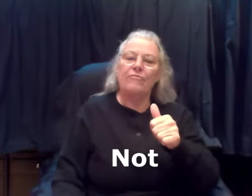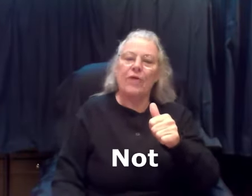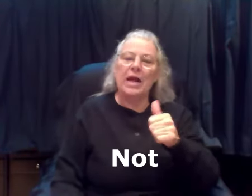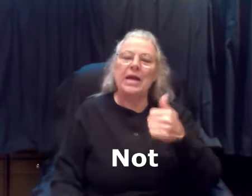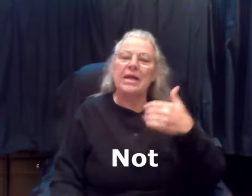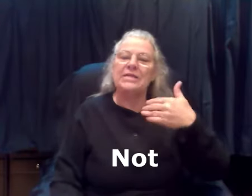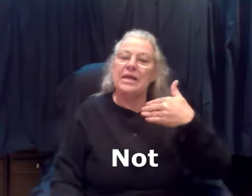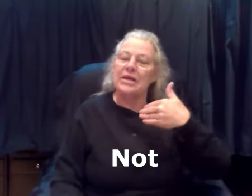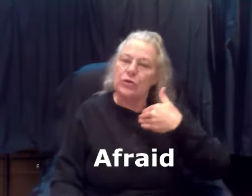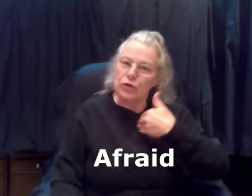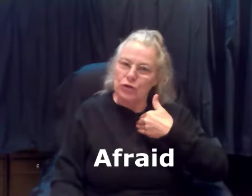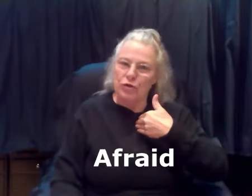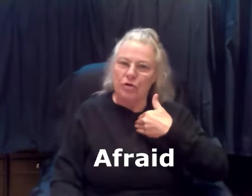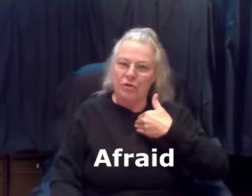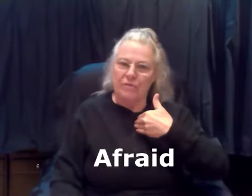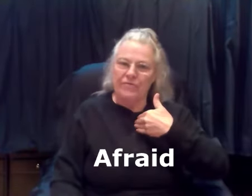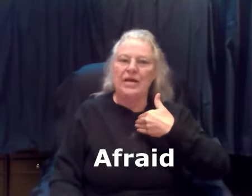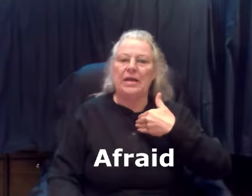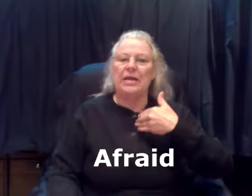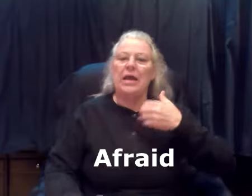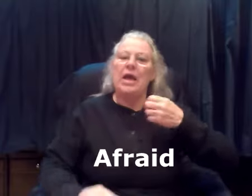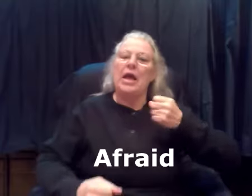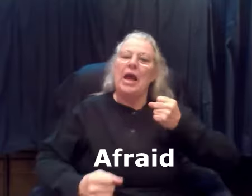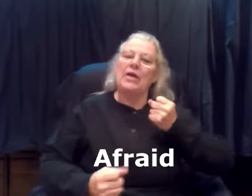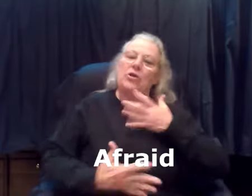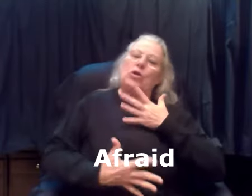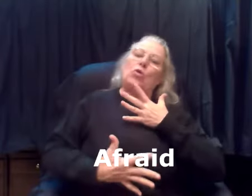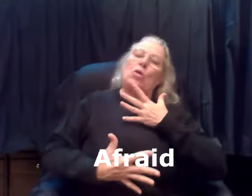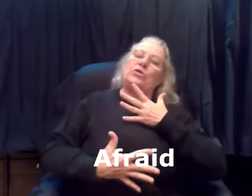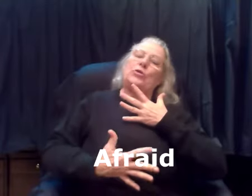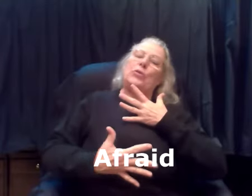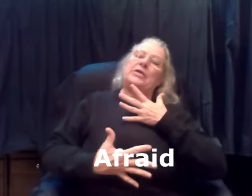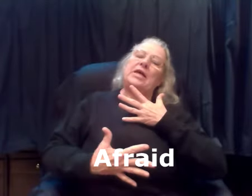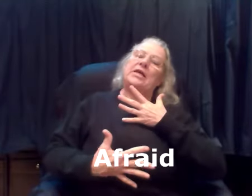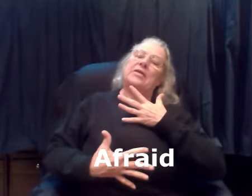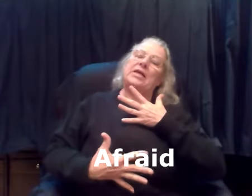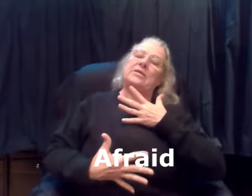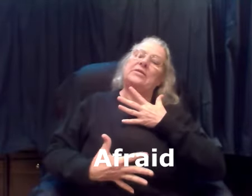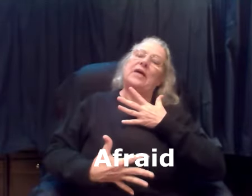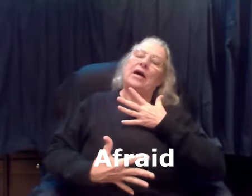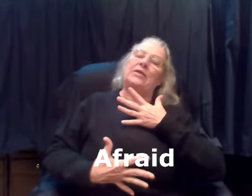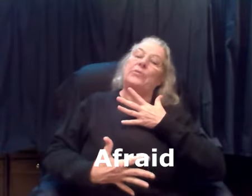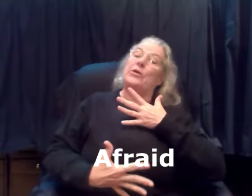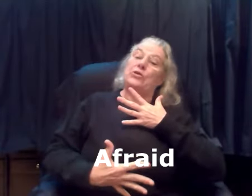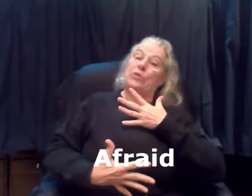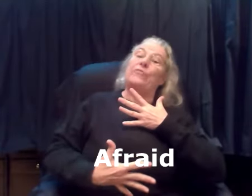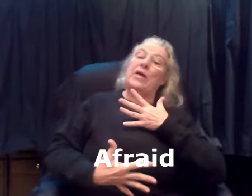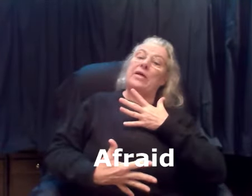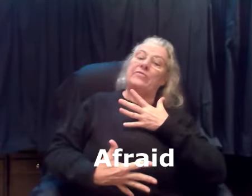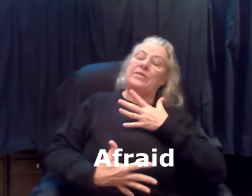Afraid is an internal feeling, and you want to protect the insides because you're afraid of